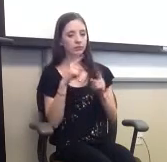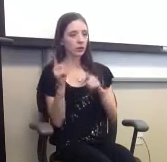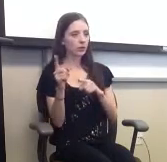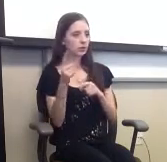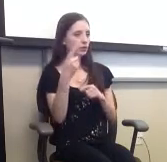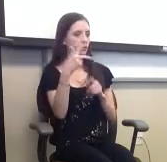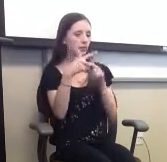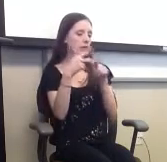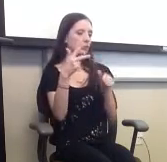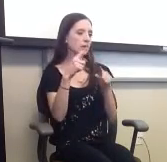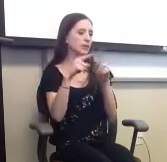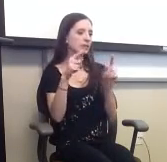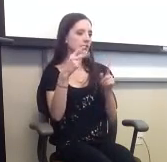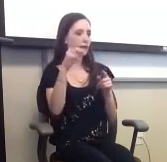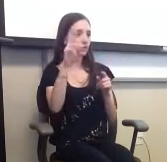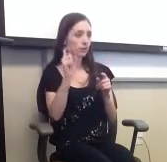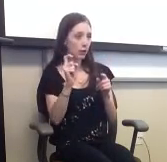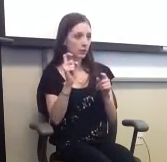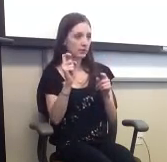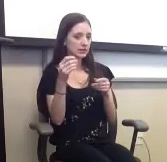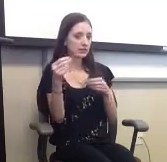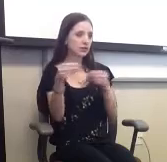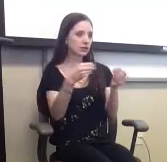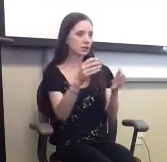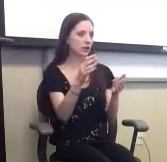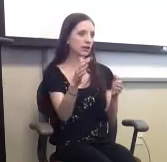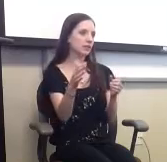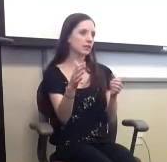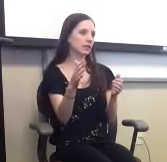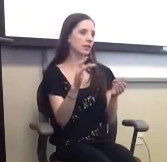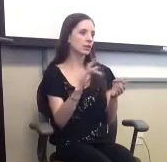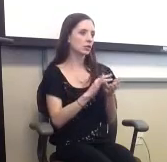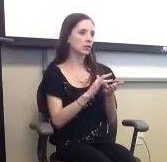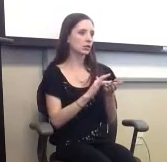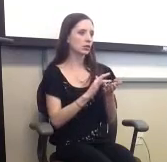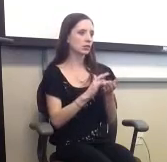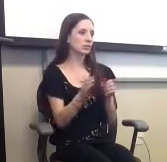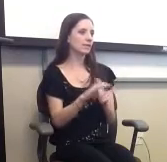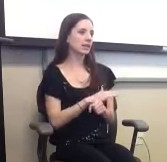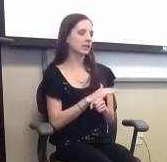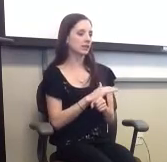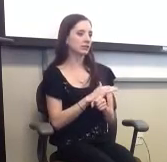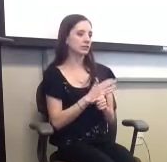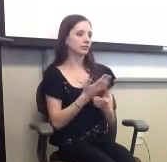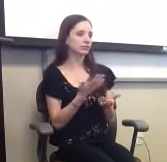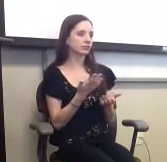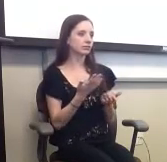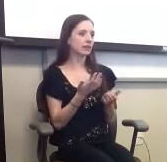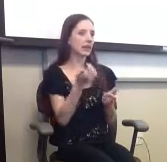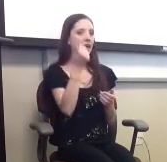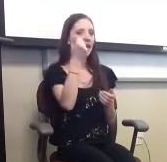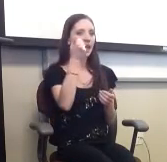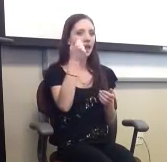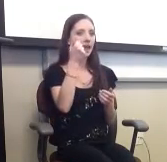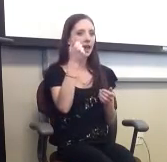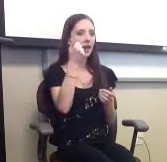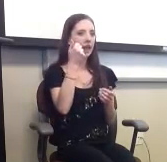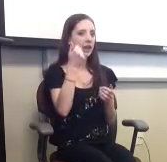medication practices, So is this any prescription? any prescriptions. So. Except,